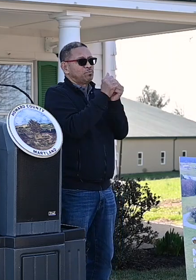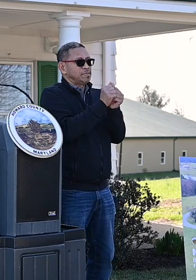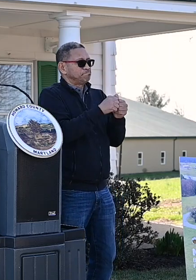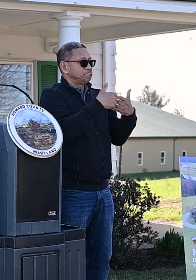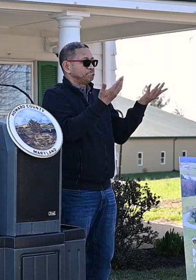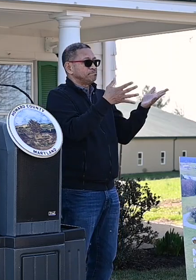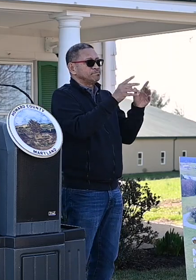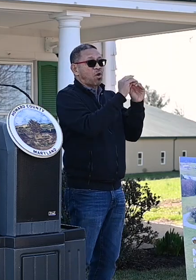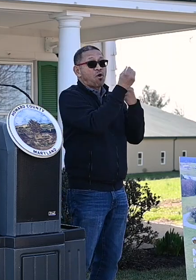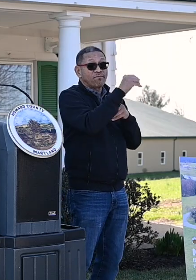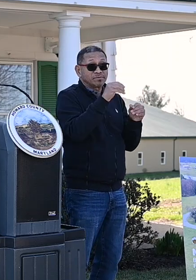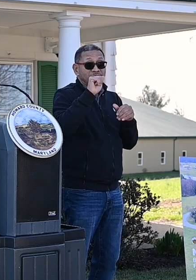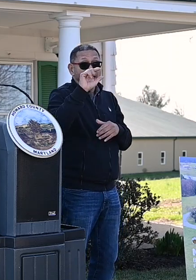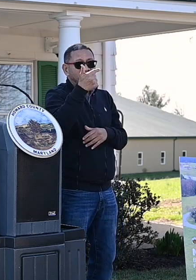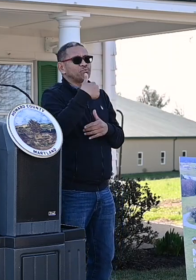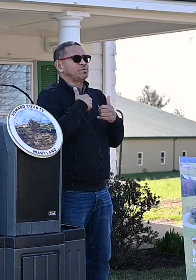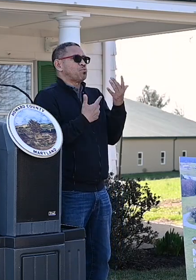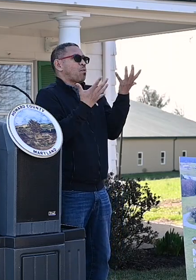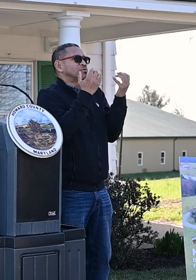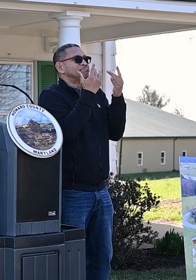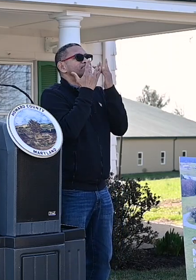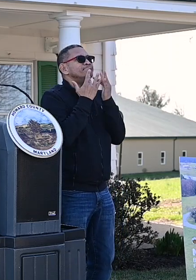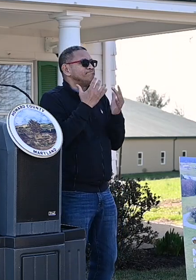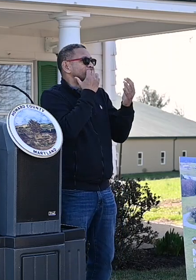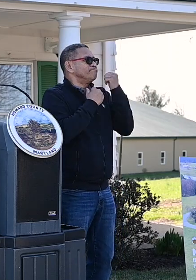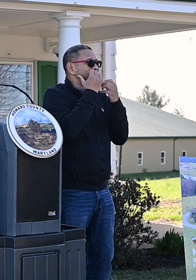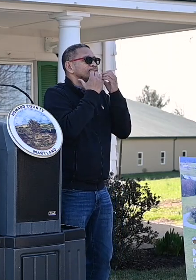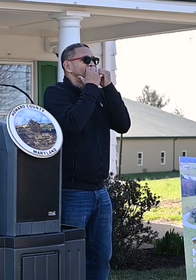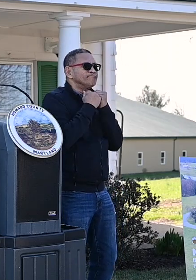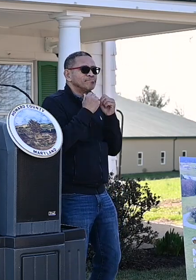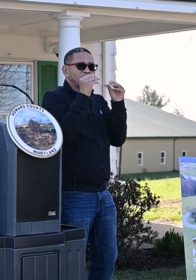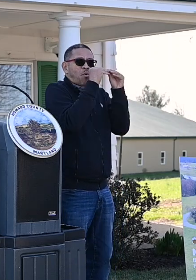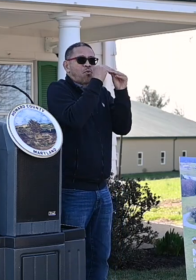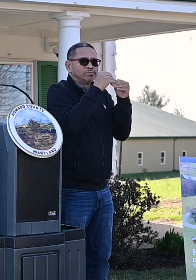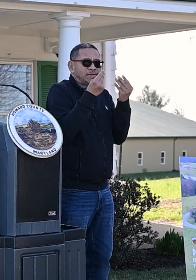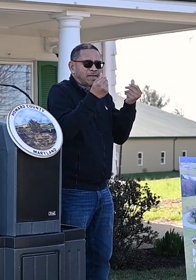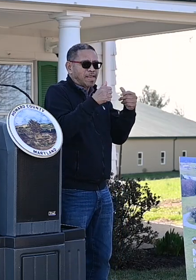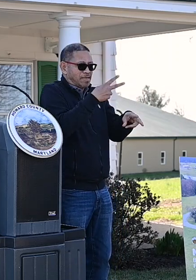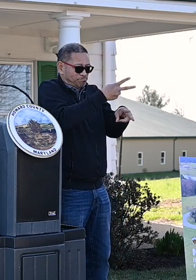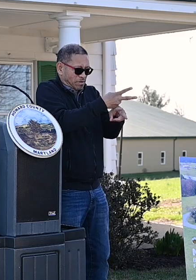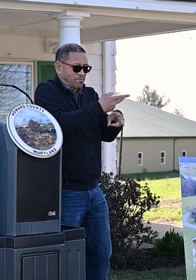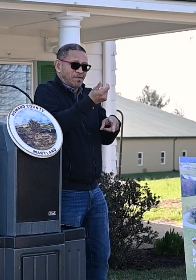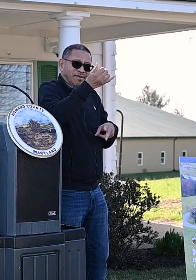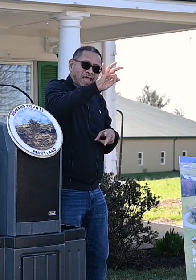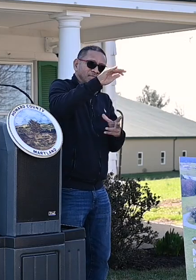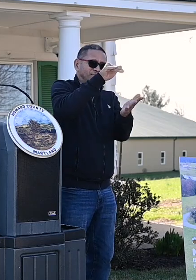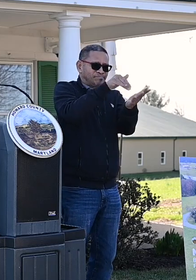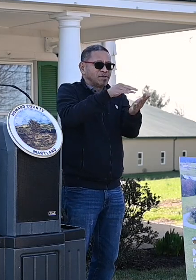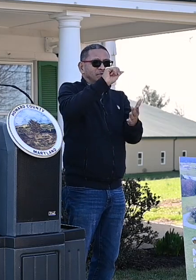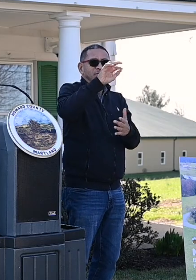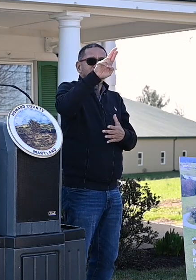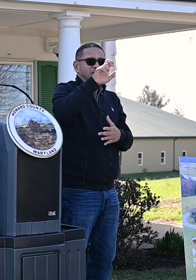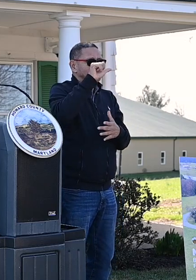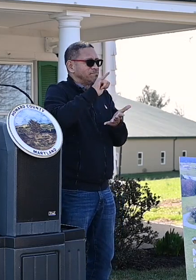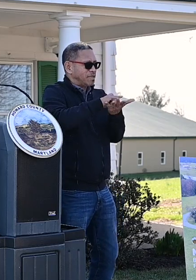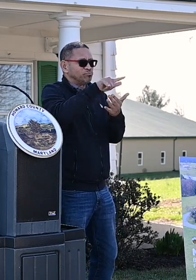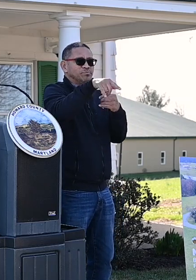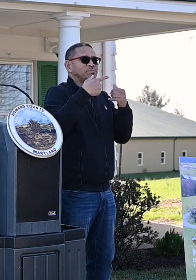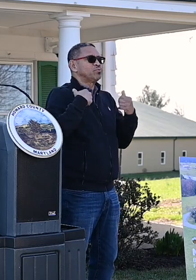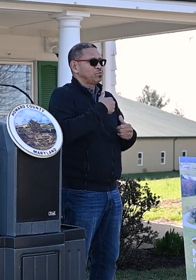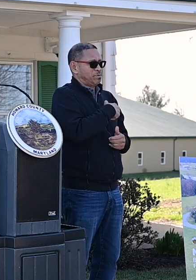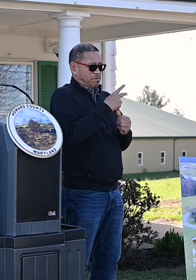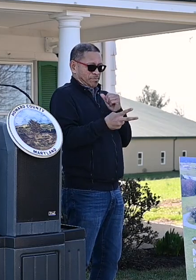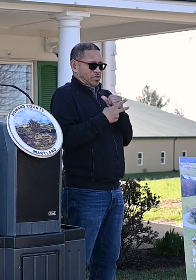of Ag, we can continue to preserve more land in perpetuity and be good stewards of that 19,000 acres that we